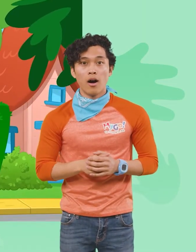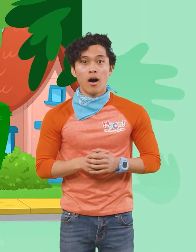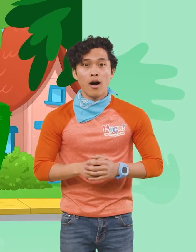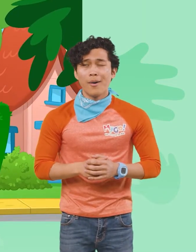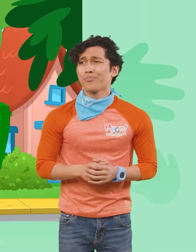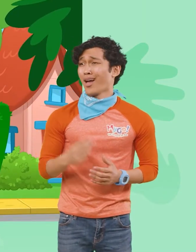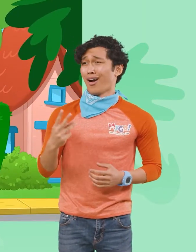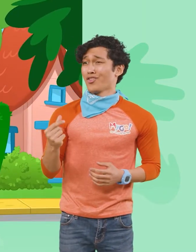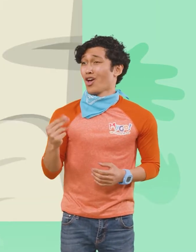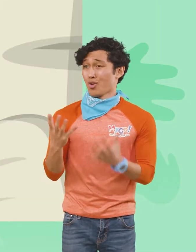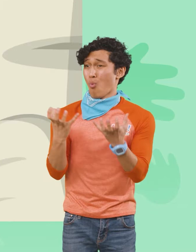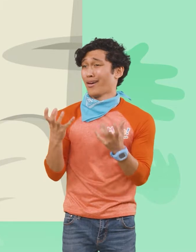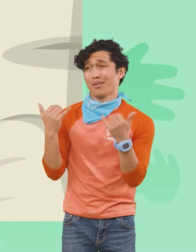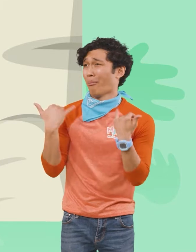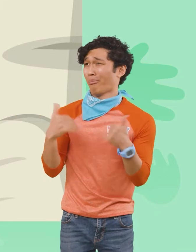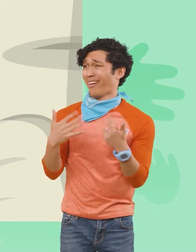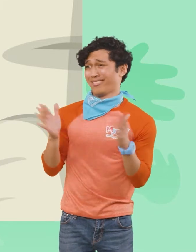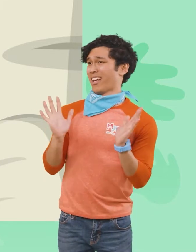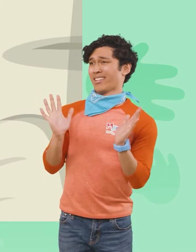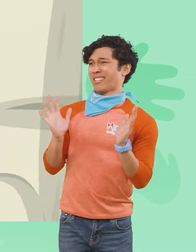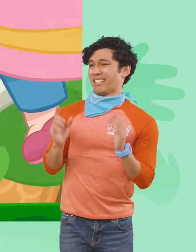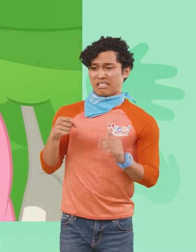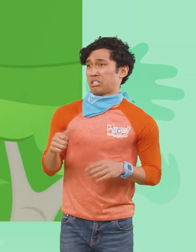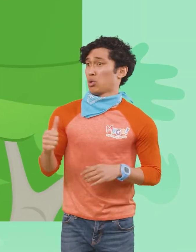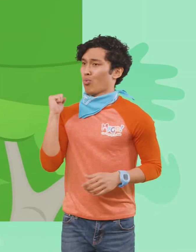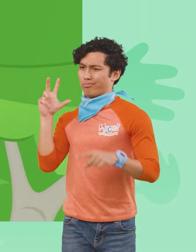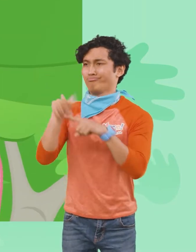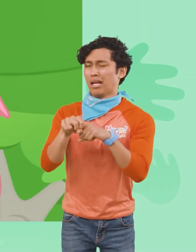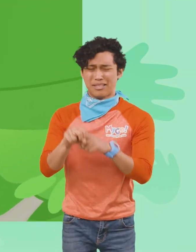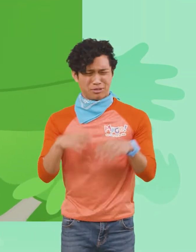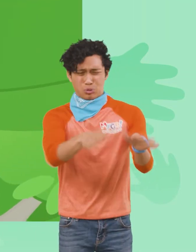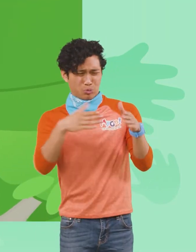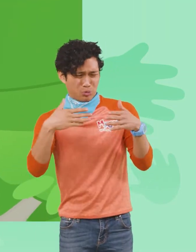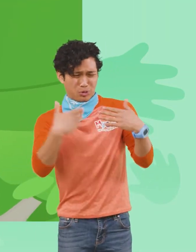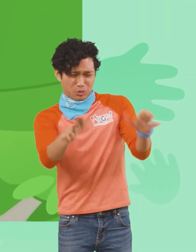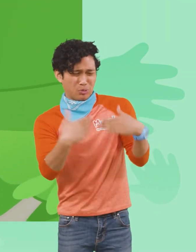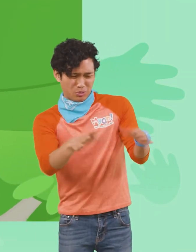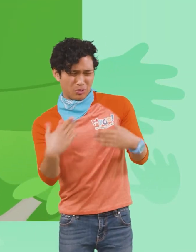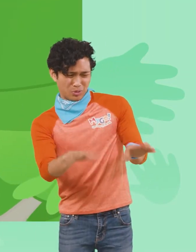Barky only wants to play. He won't bite. Get that thing out of here.